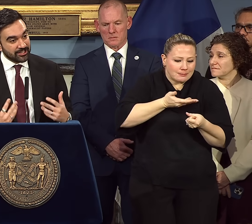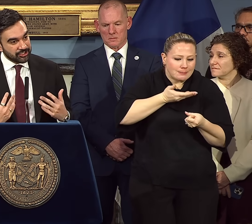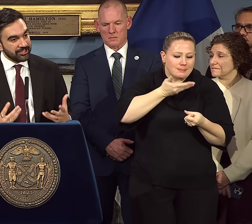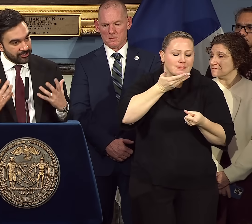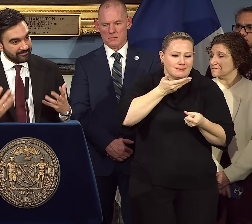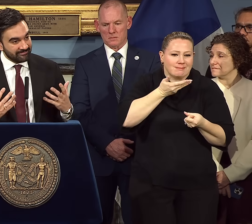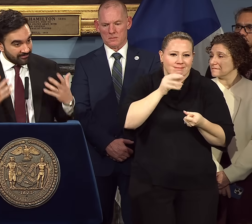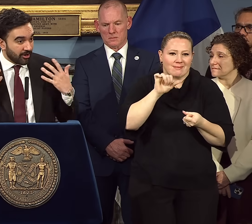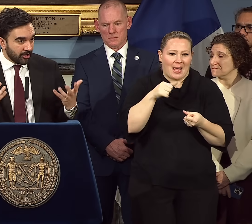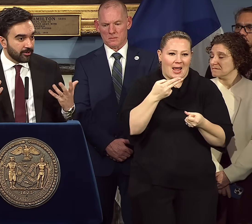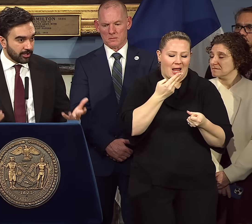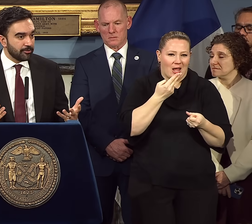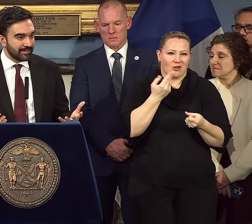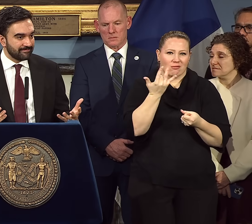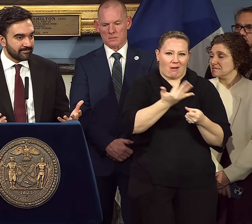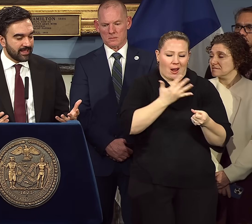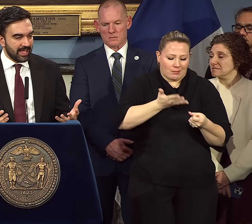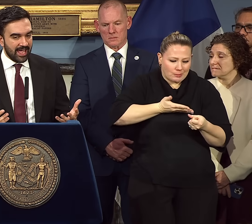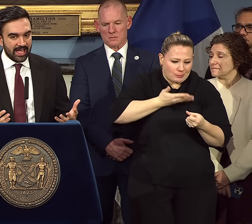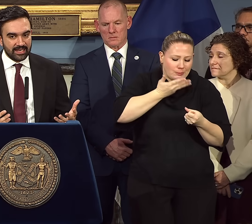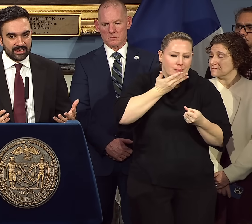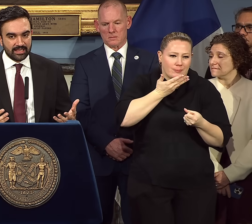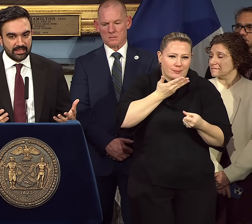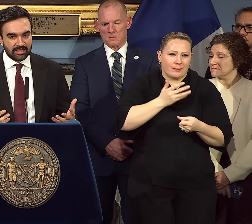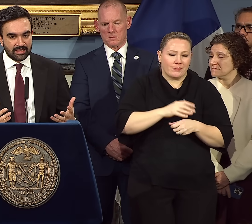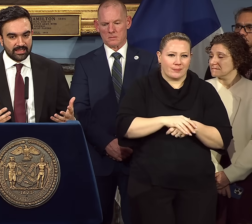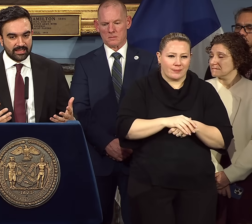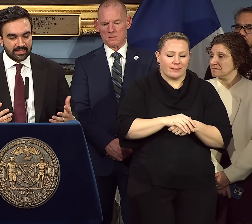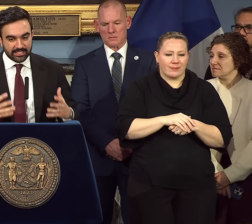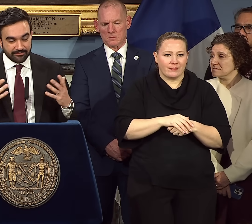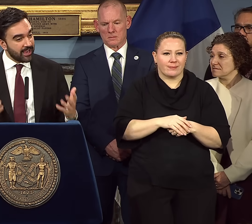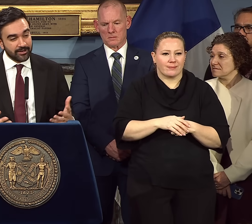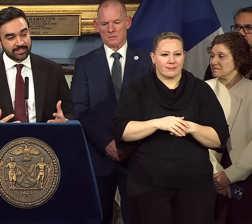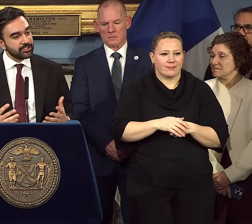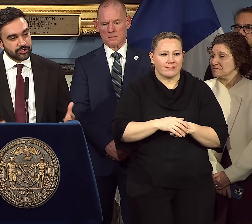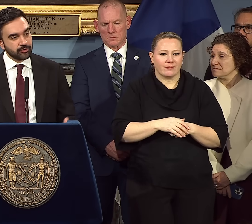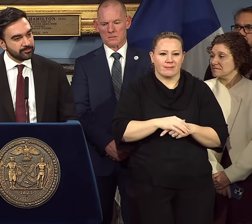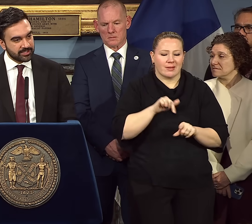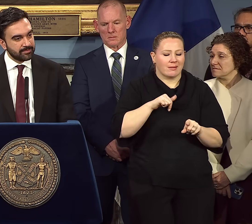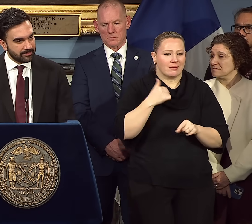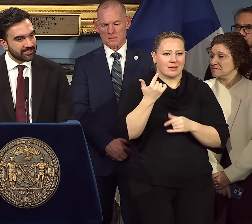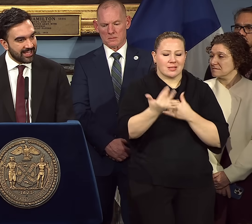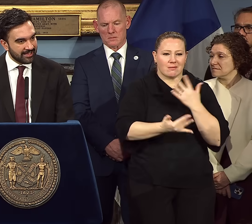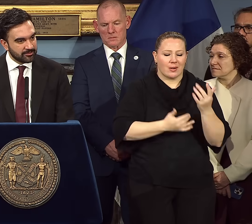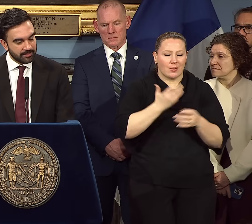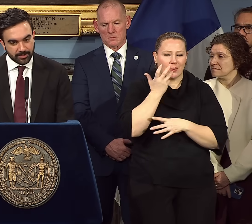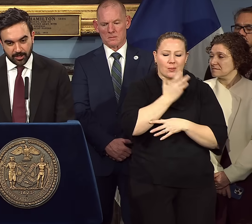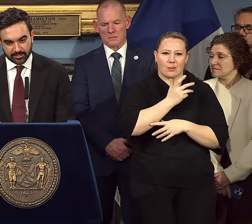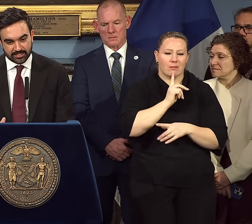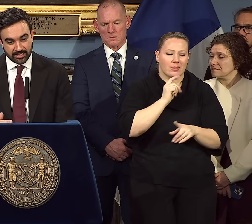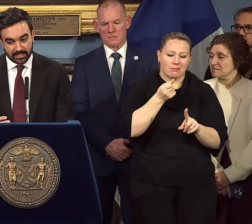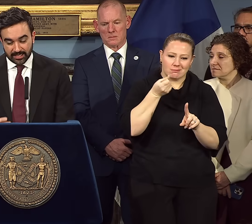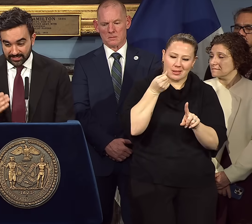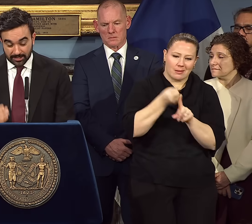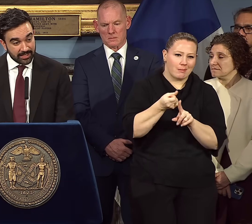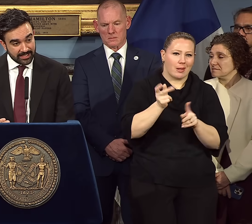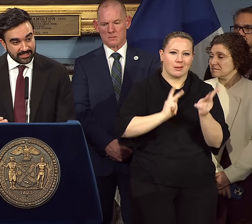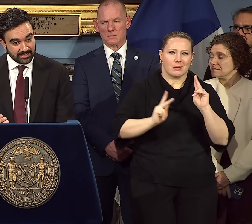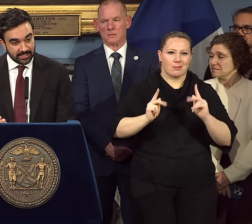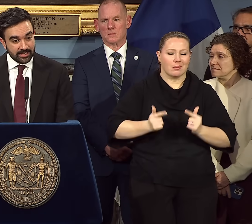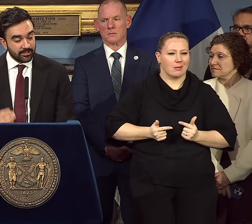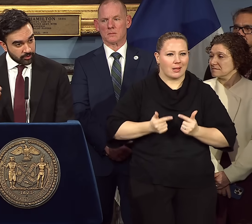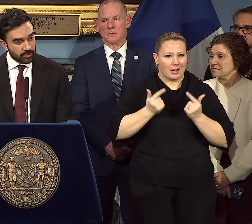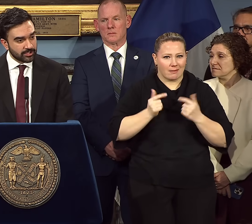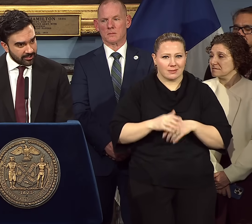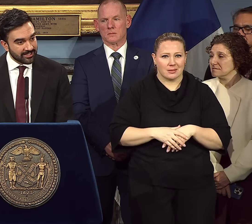the ash on her clothing. And this fire, it consumes people's lives. People lost, in some